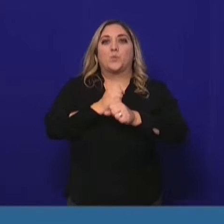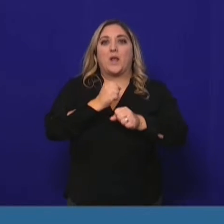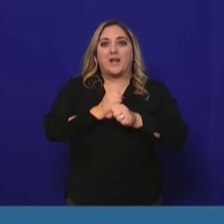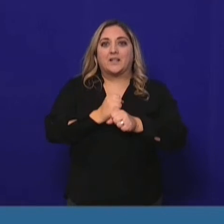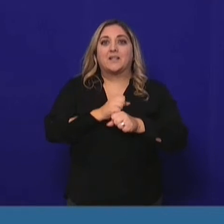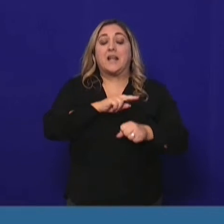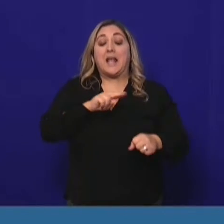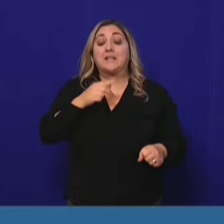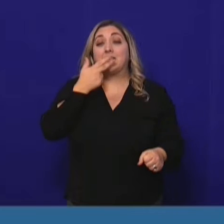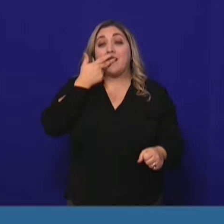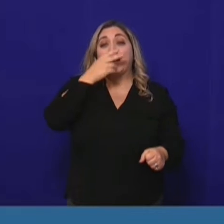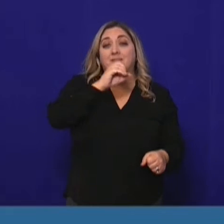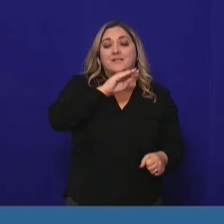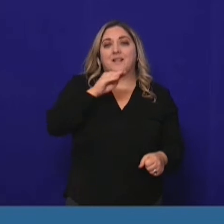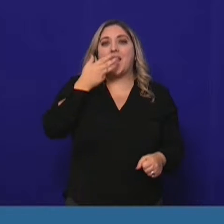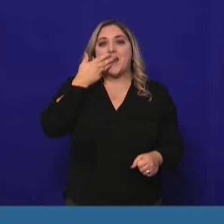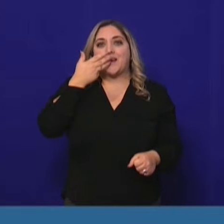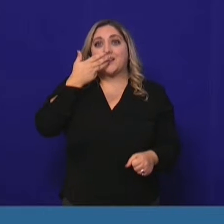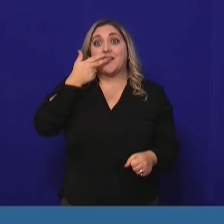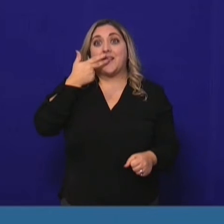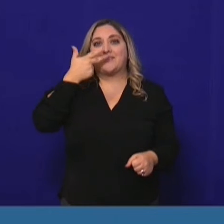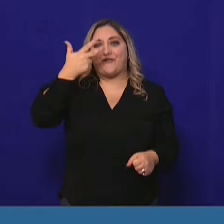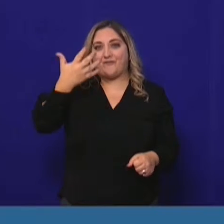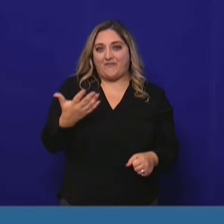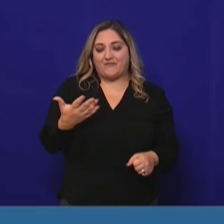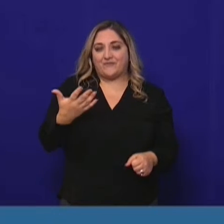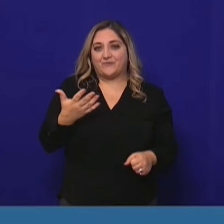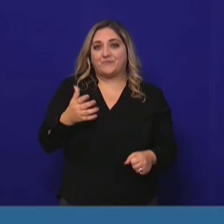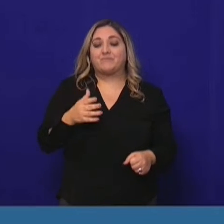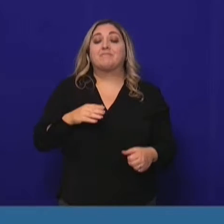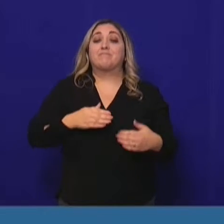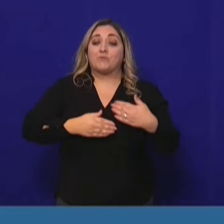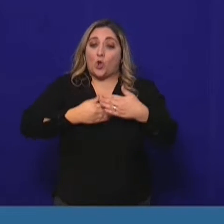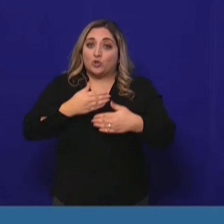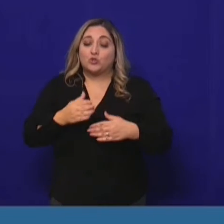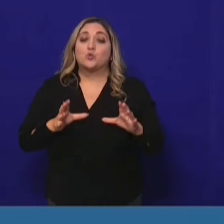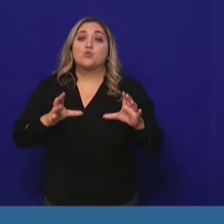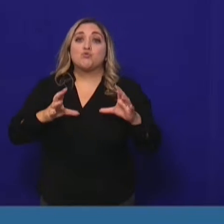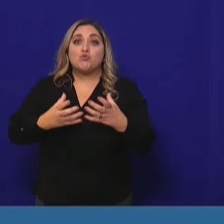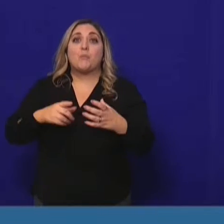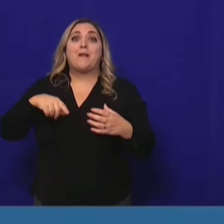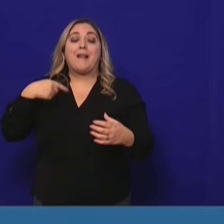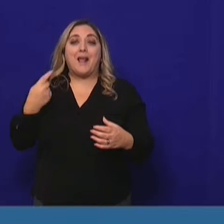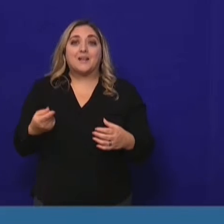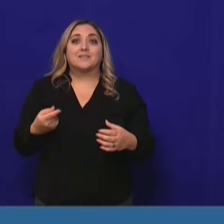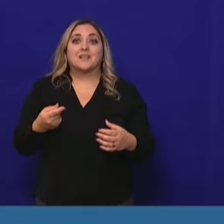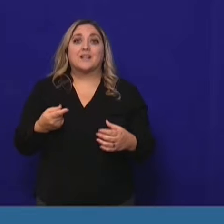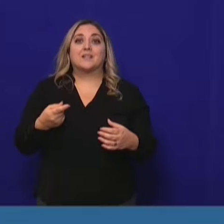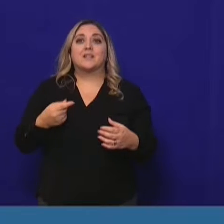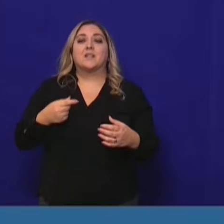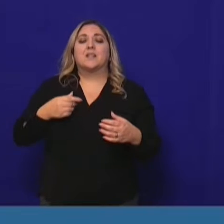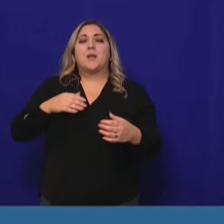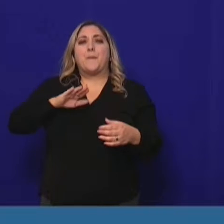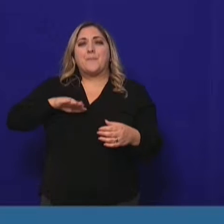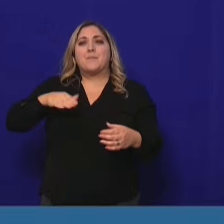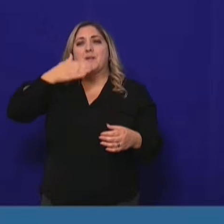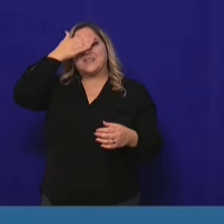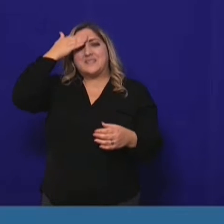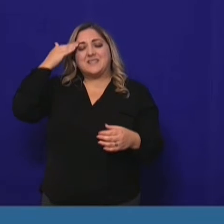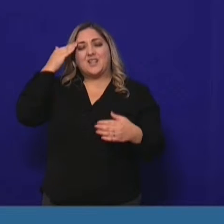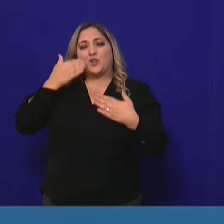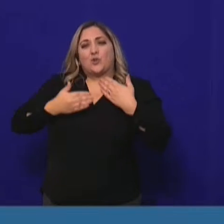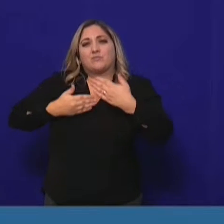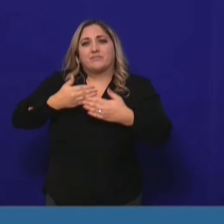frontliners, people aged between 80 and 85 years. Then we will continue with people with chronic